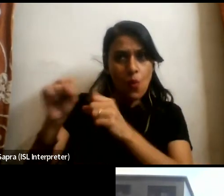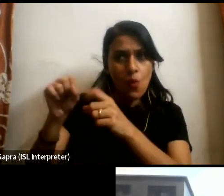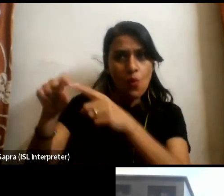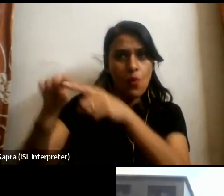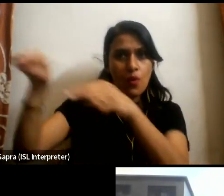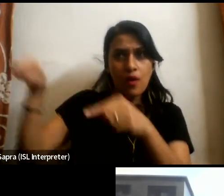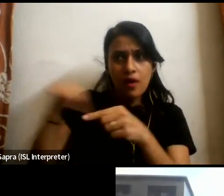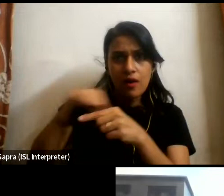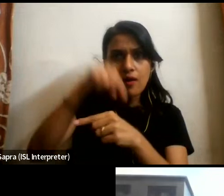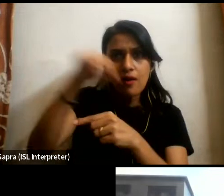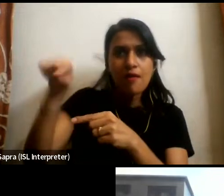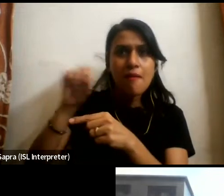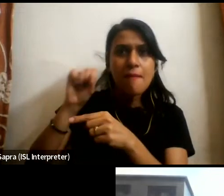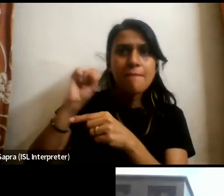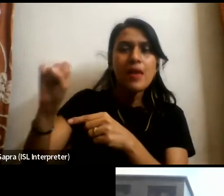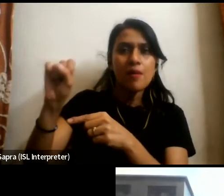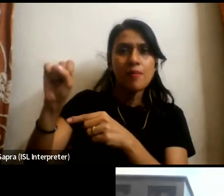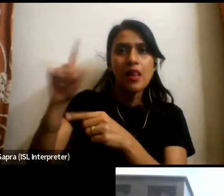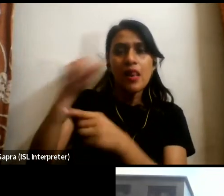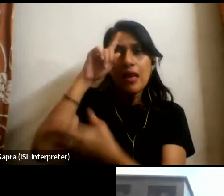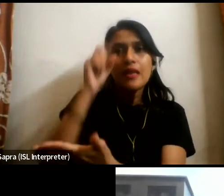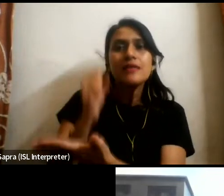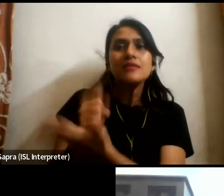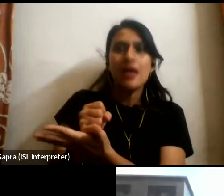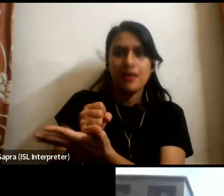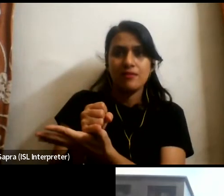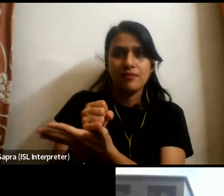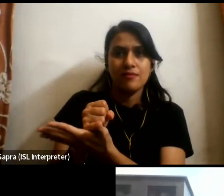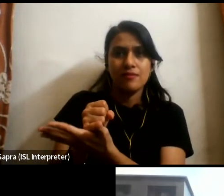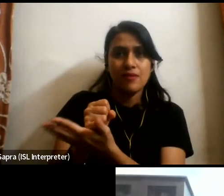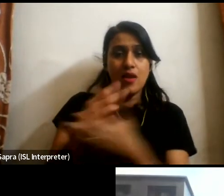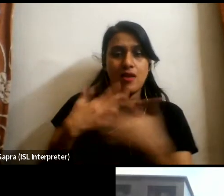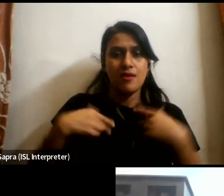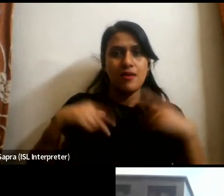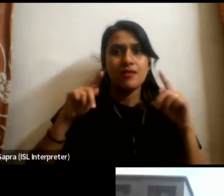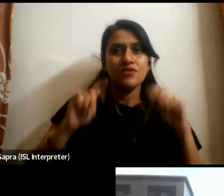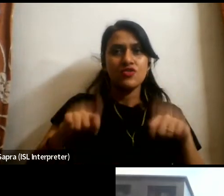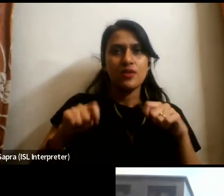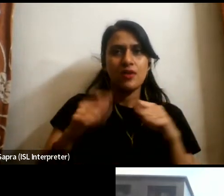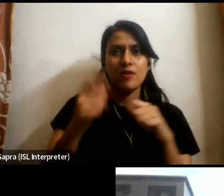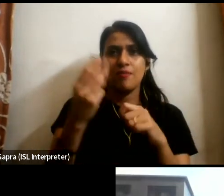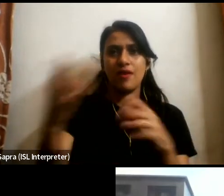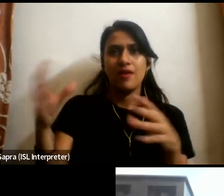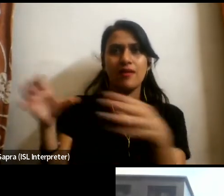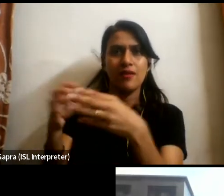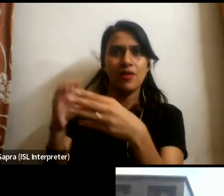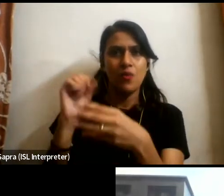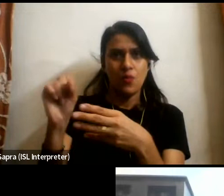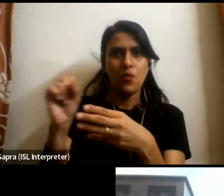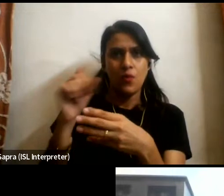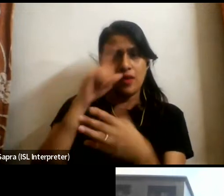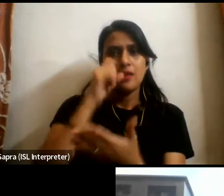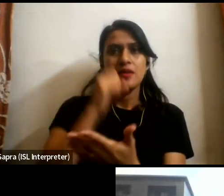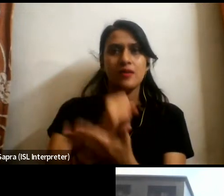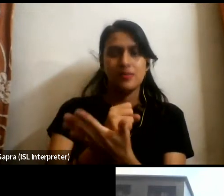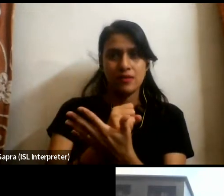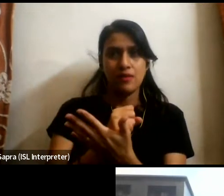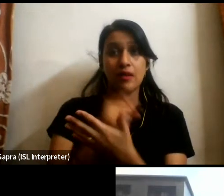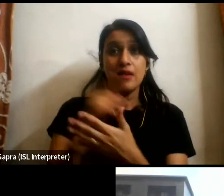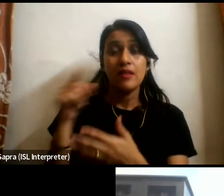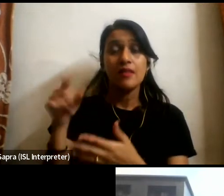deciding who the next set of judges will be, and this obviously will depend, and they have